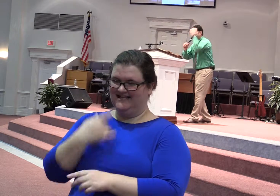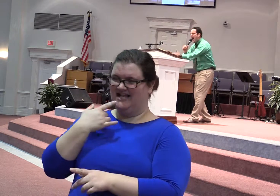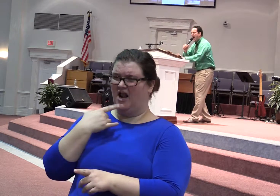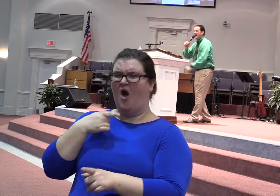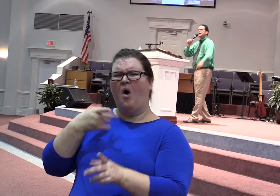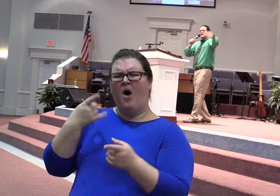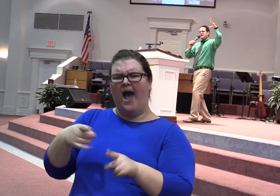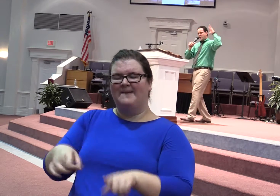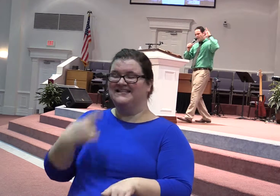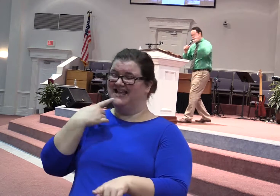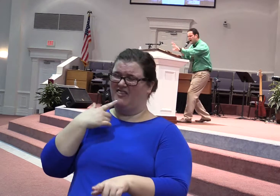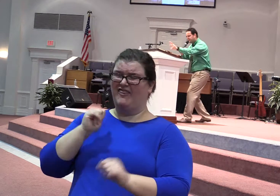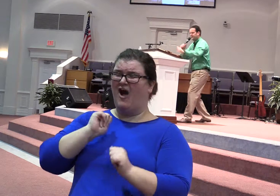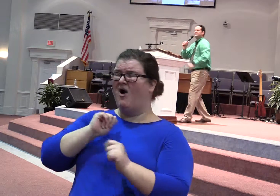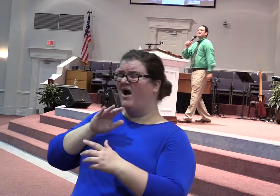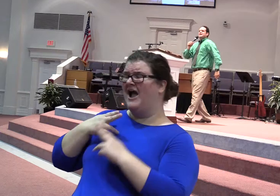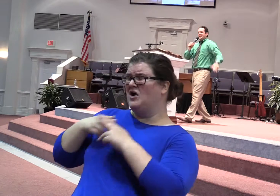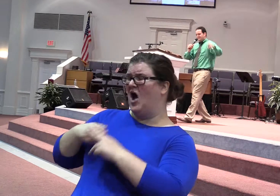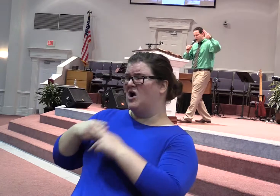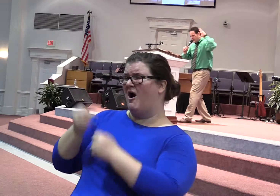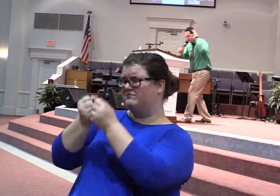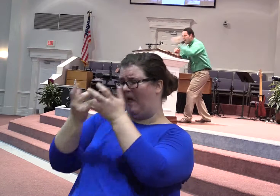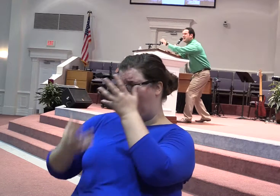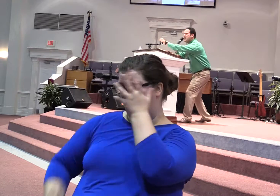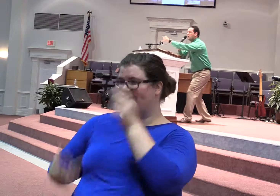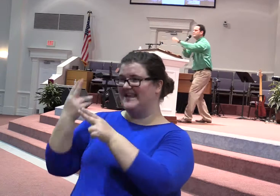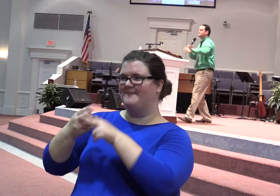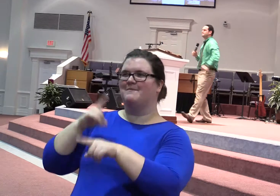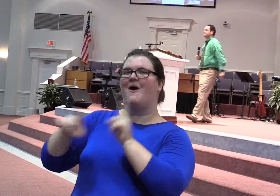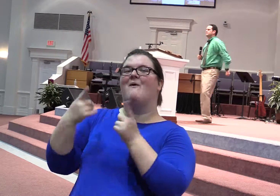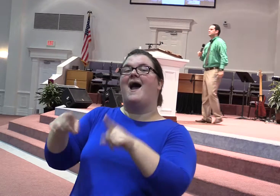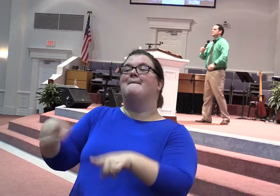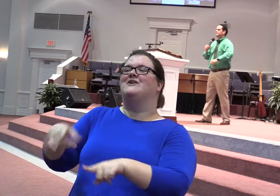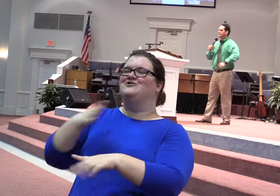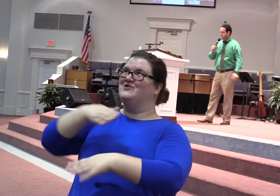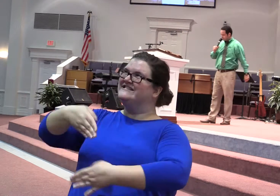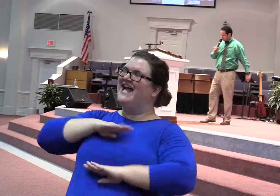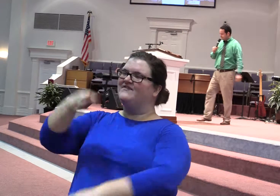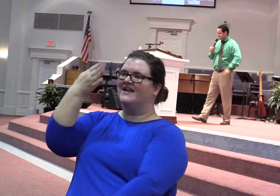pleasing God. Right. Preach. If you continue.